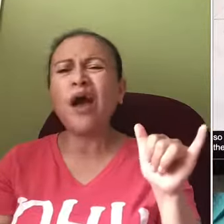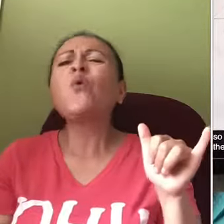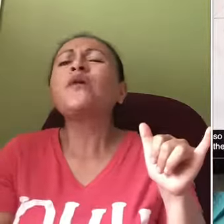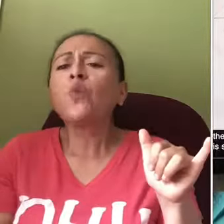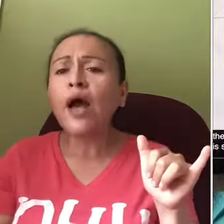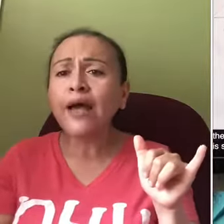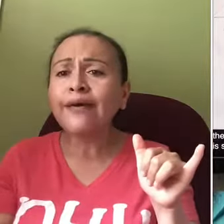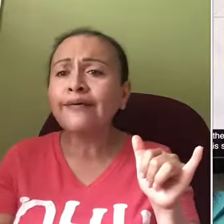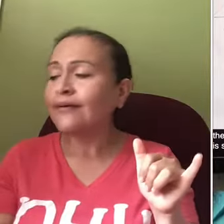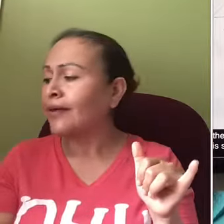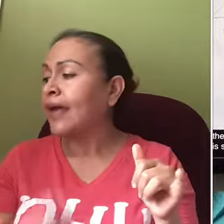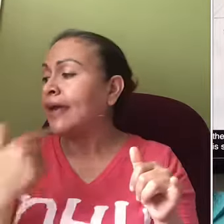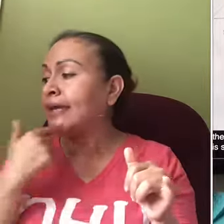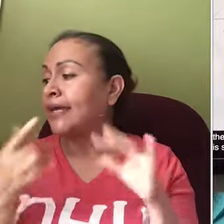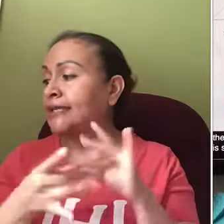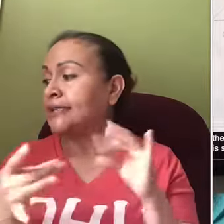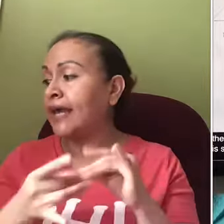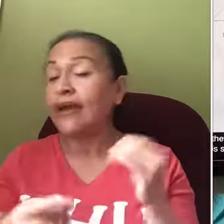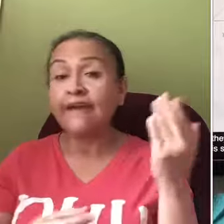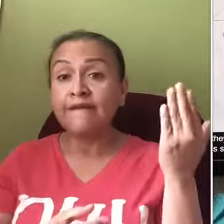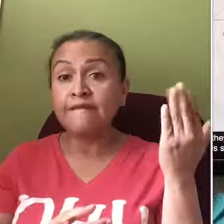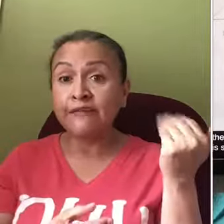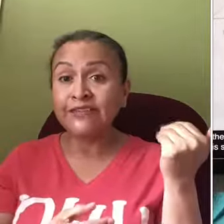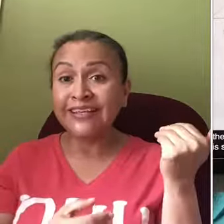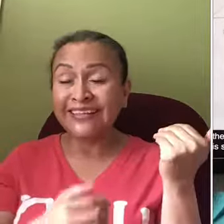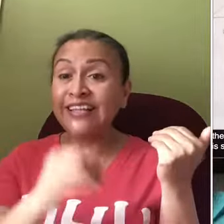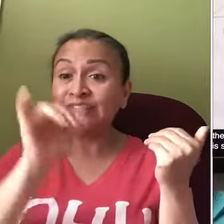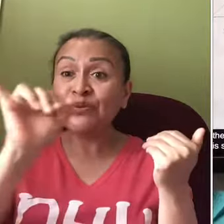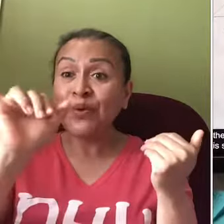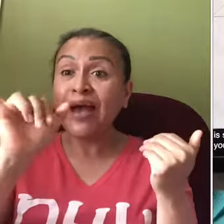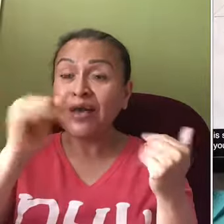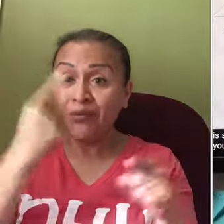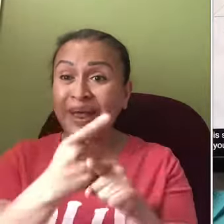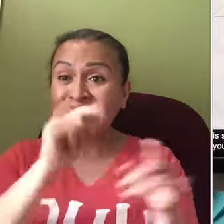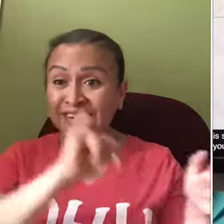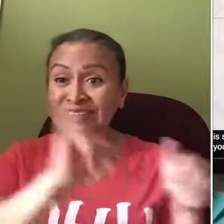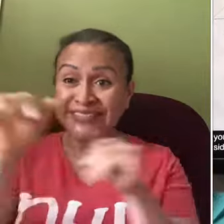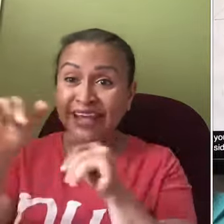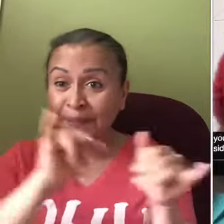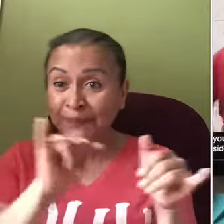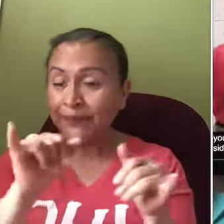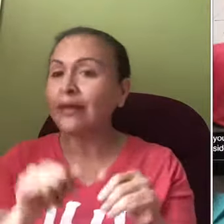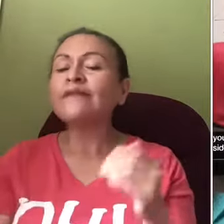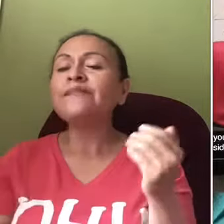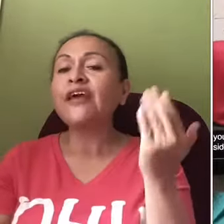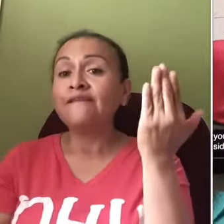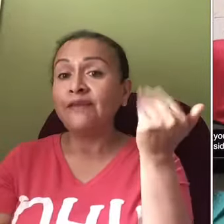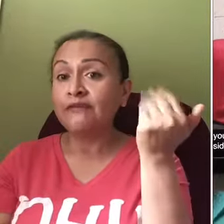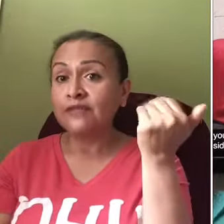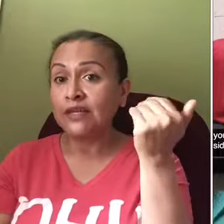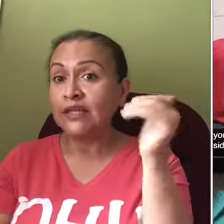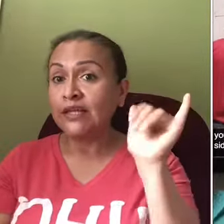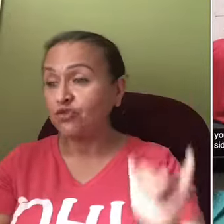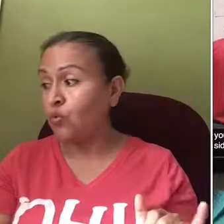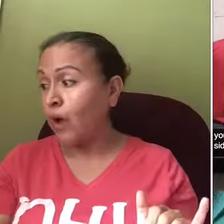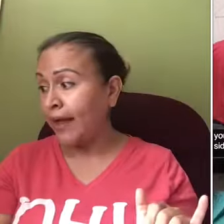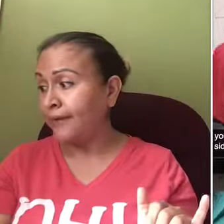So I can say 15 is to Y, right? Would you guys agree those are corresponding sides? So all right, 15 is to Y.